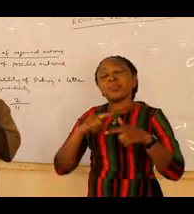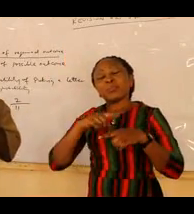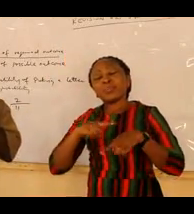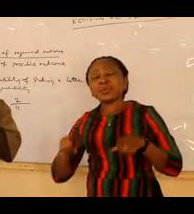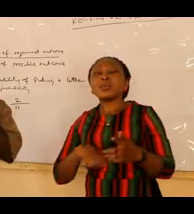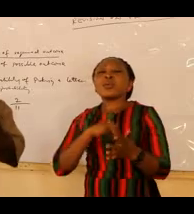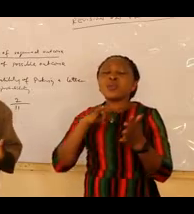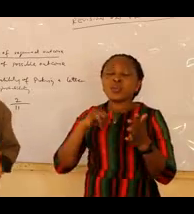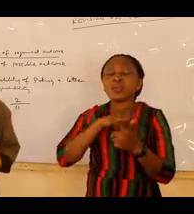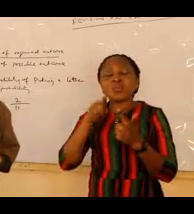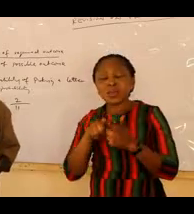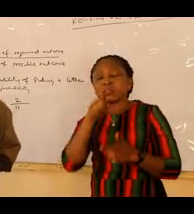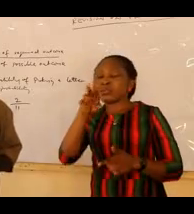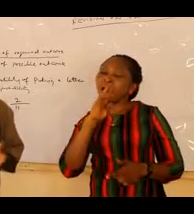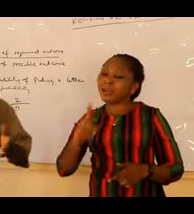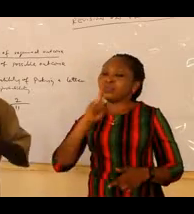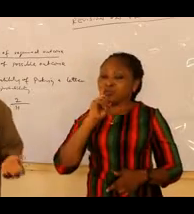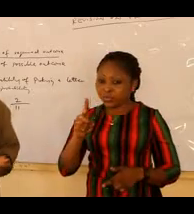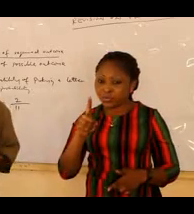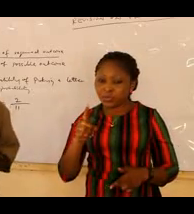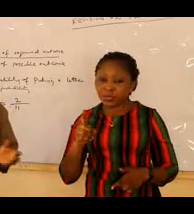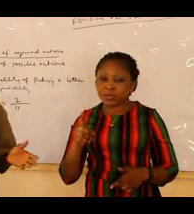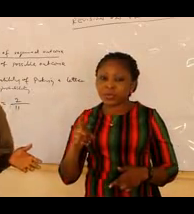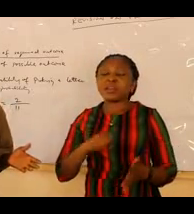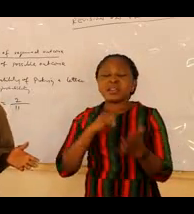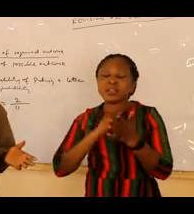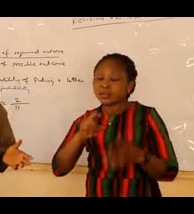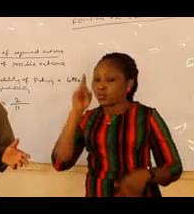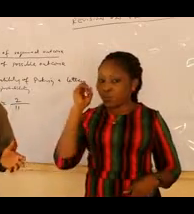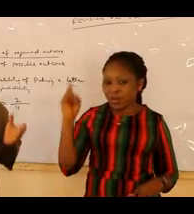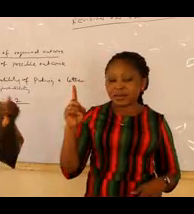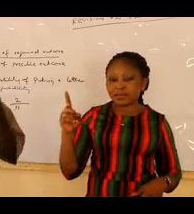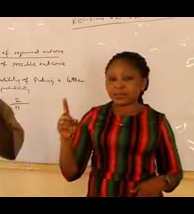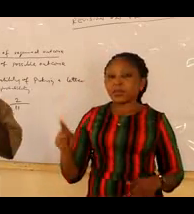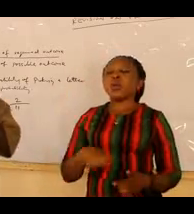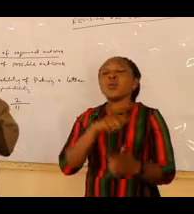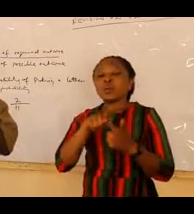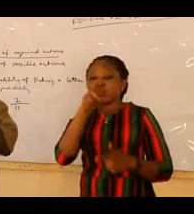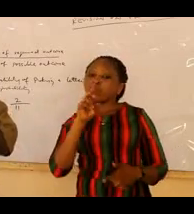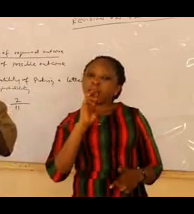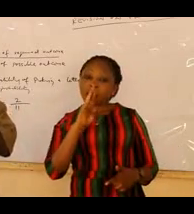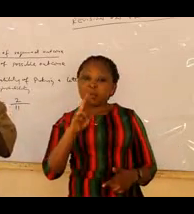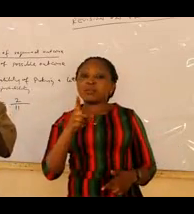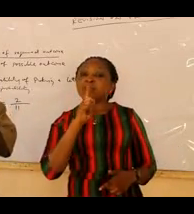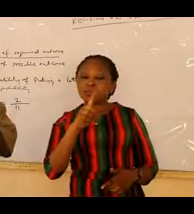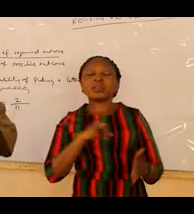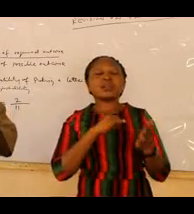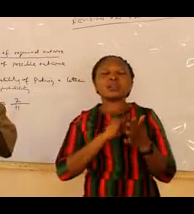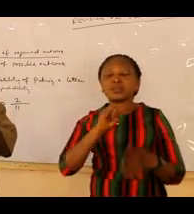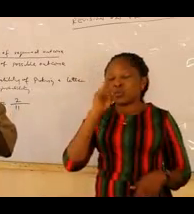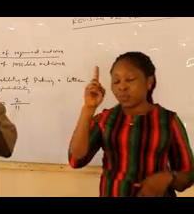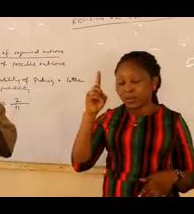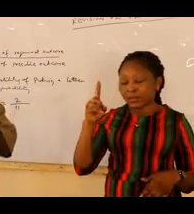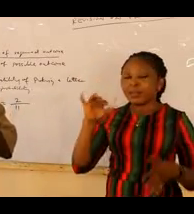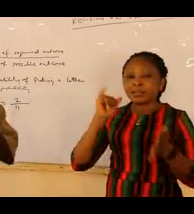probability is when you are sure, it is 1. When you are sure, and who is going to be sure is only